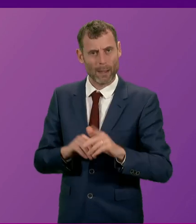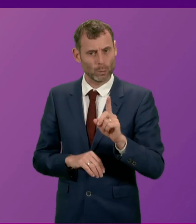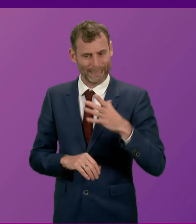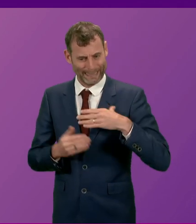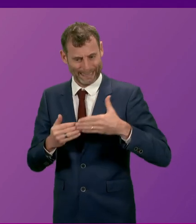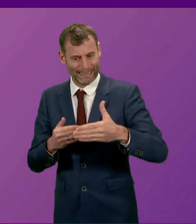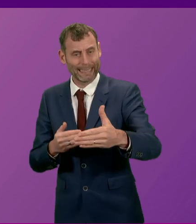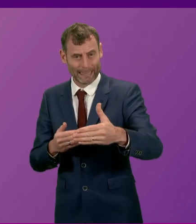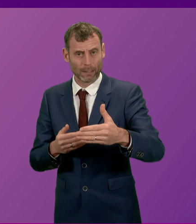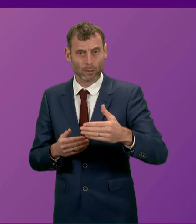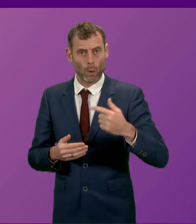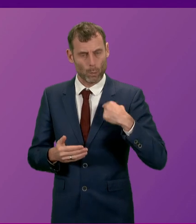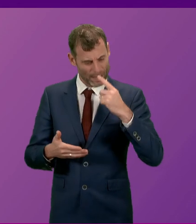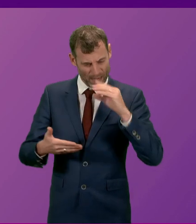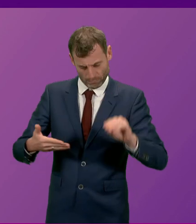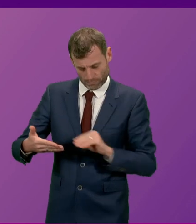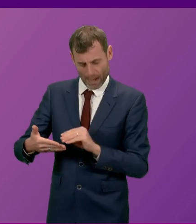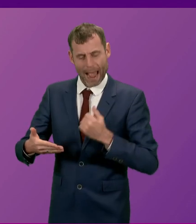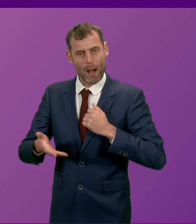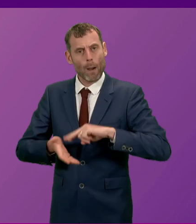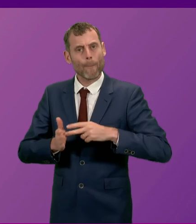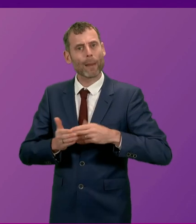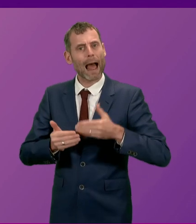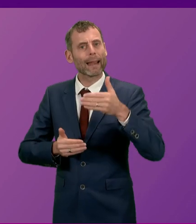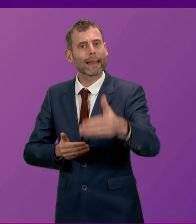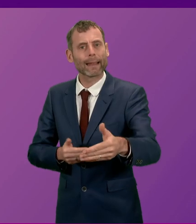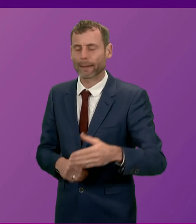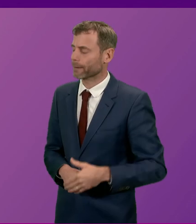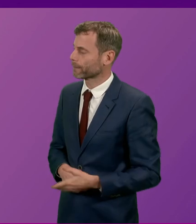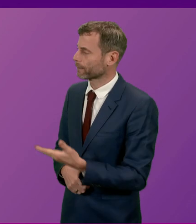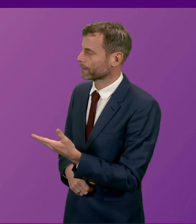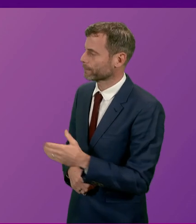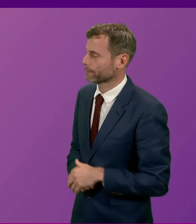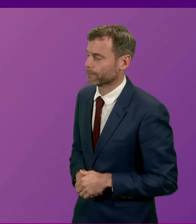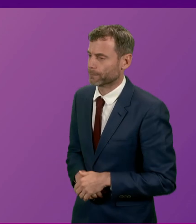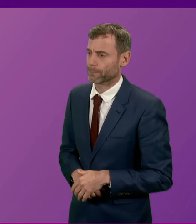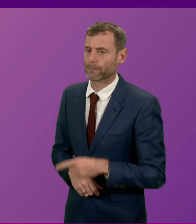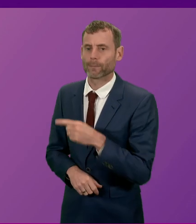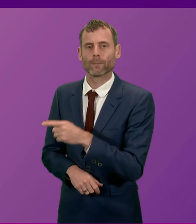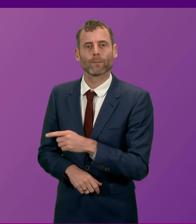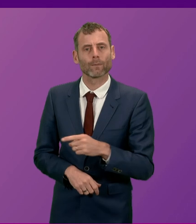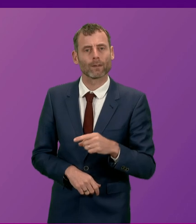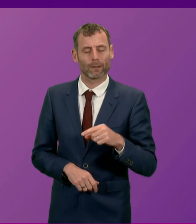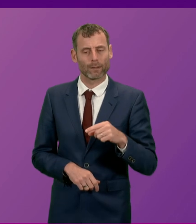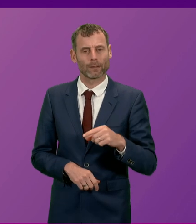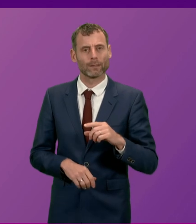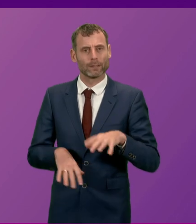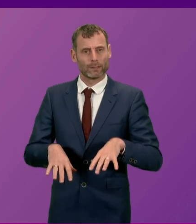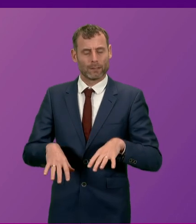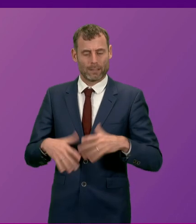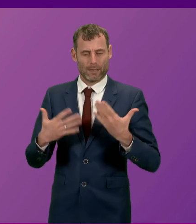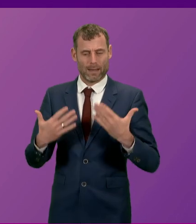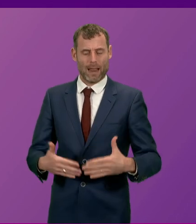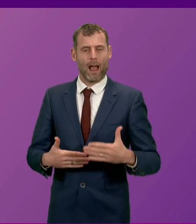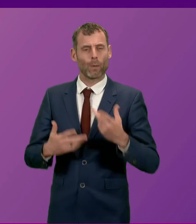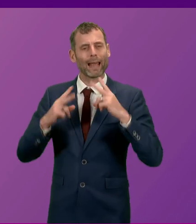government's capital planning. Claire Baker. Thank you very much, Presiding Officer. The first stage of hearings have now concluded into